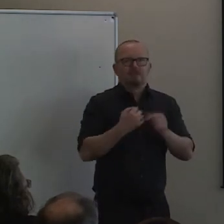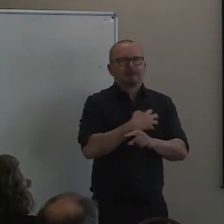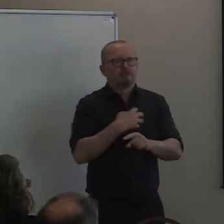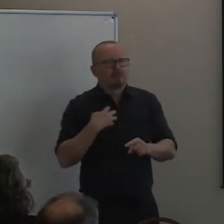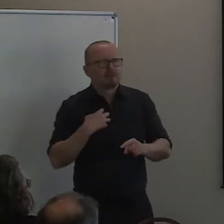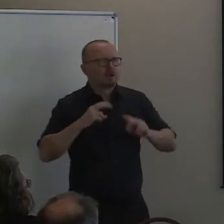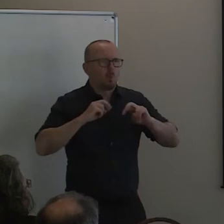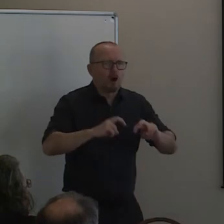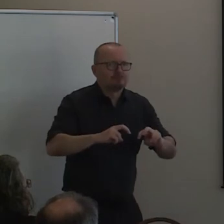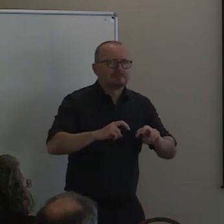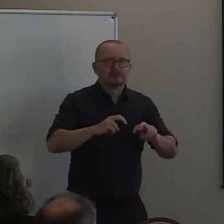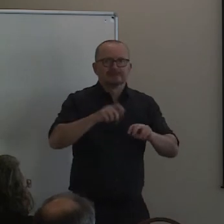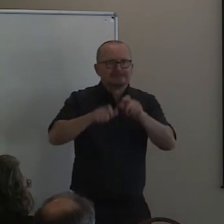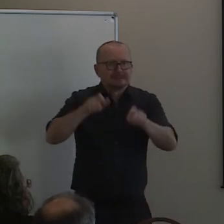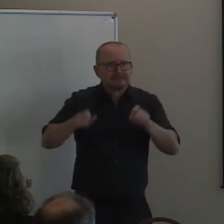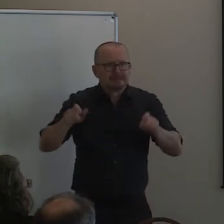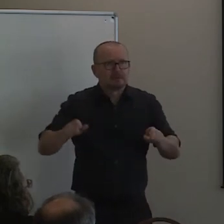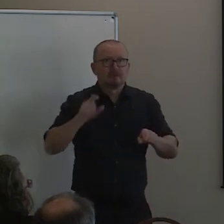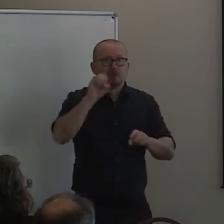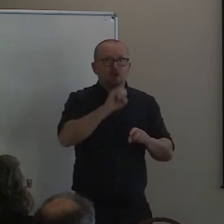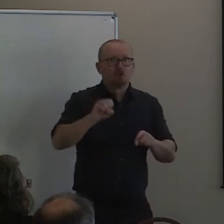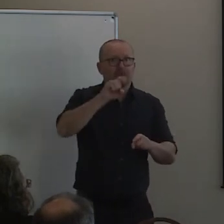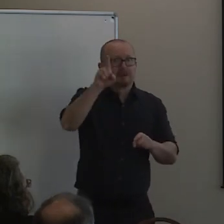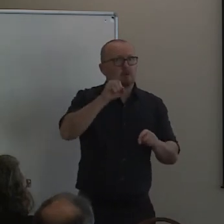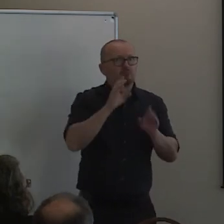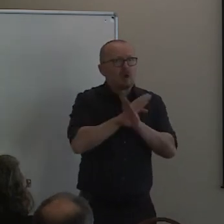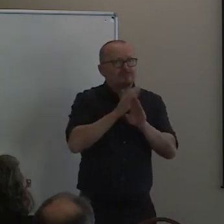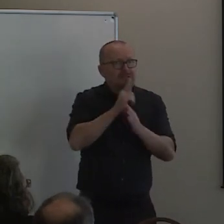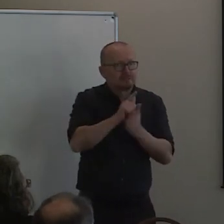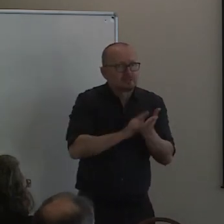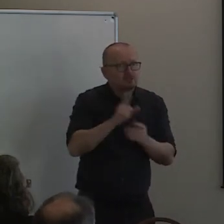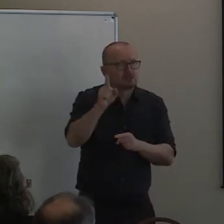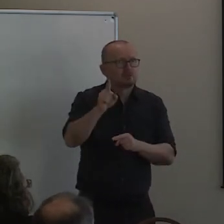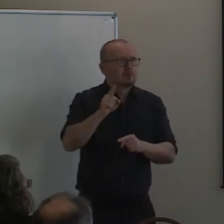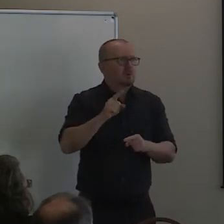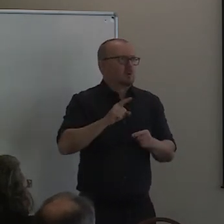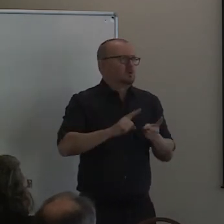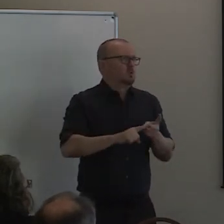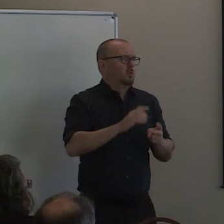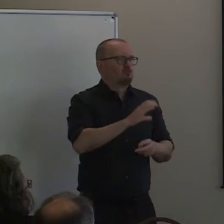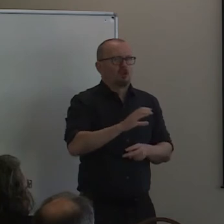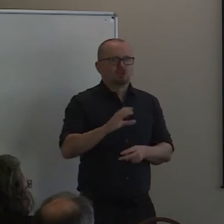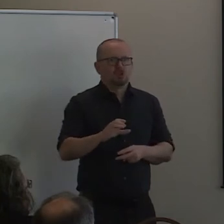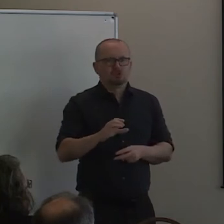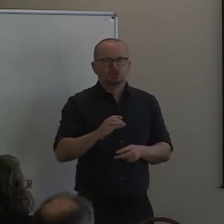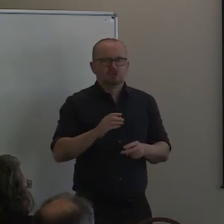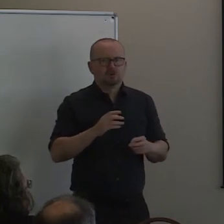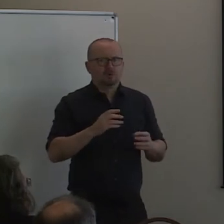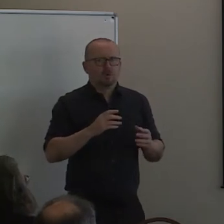media, from the European GDPR, the privacy legislation, to the likes of the Christchurch call.